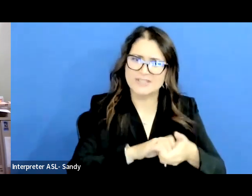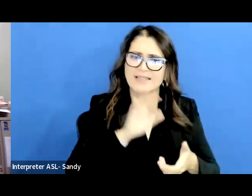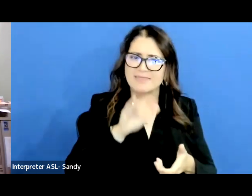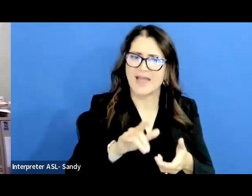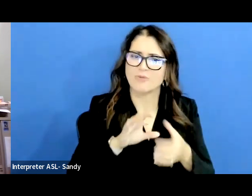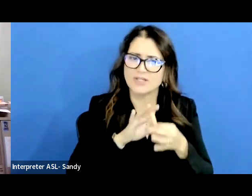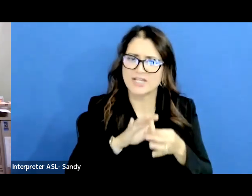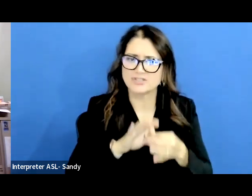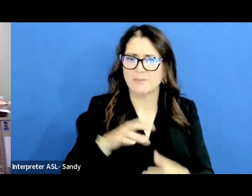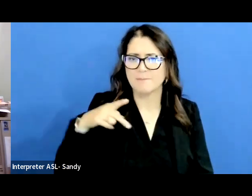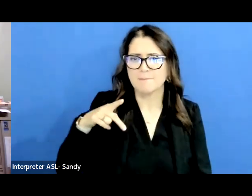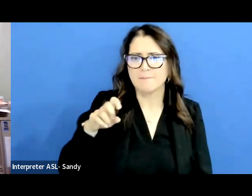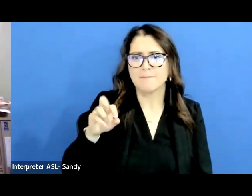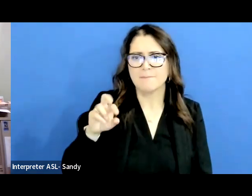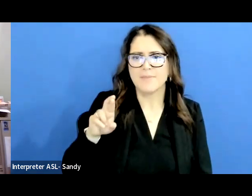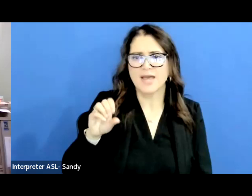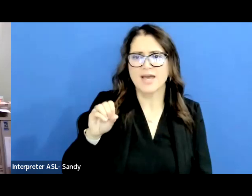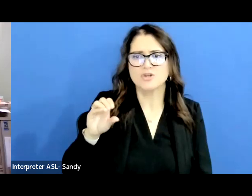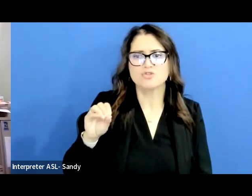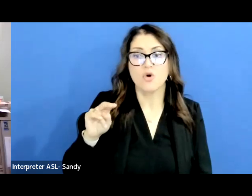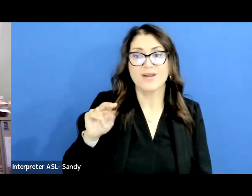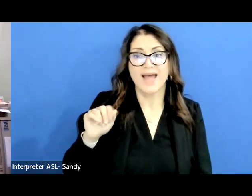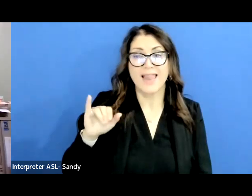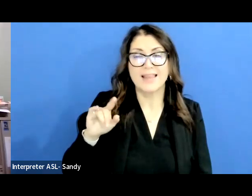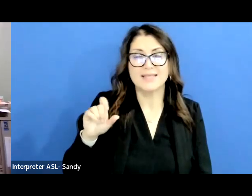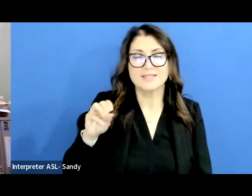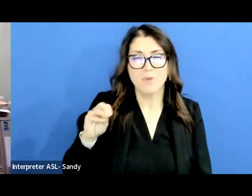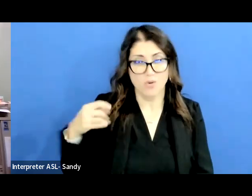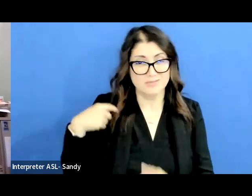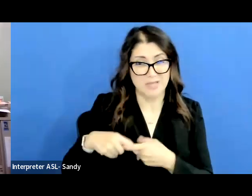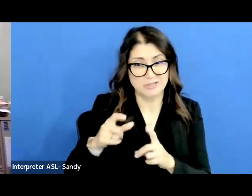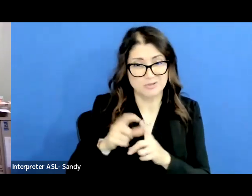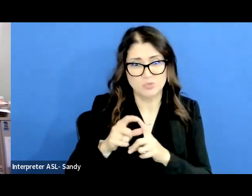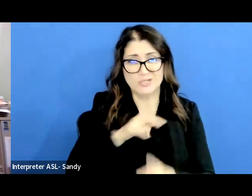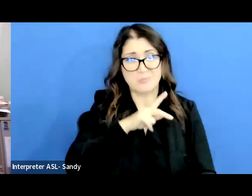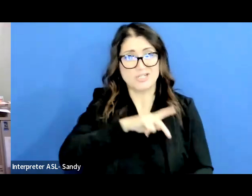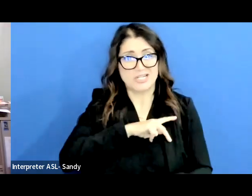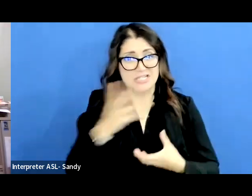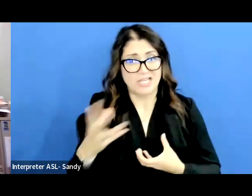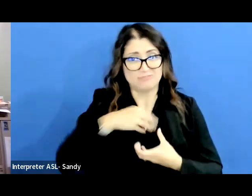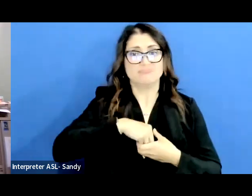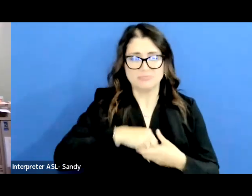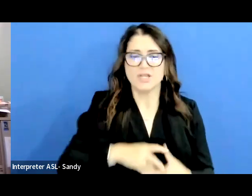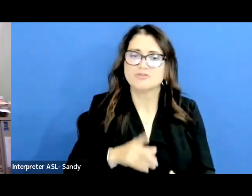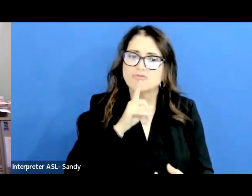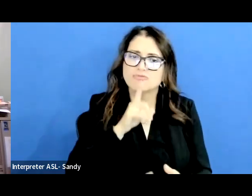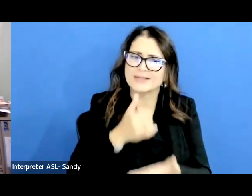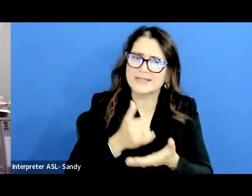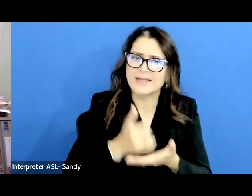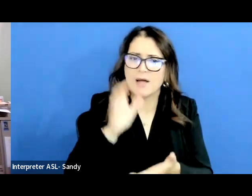is develop that connection instead of getting right to your, whatever your work agenda is. So it's really about